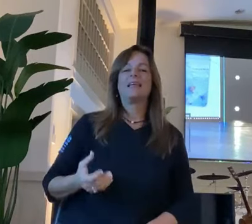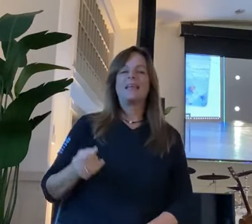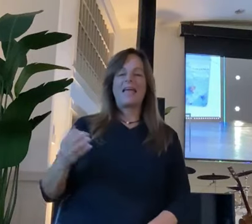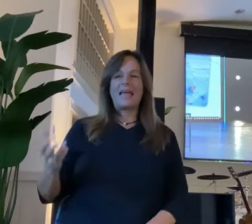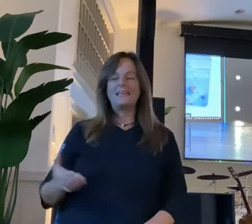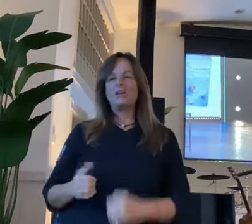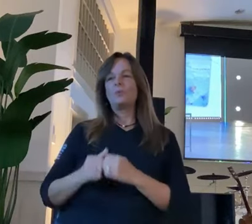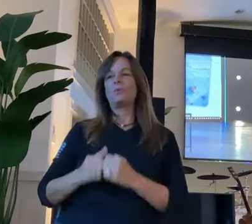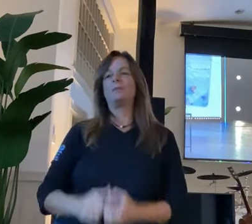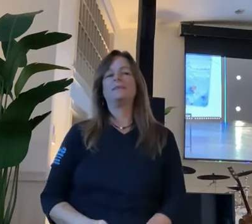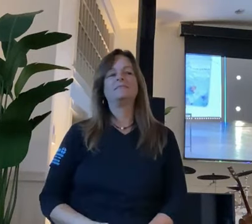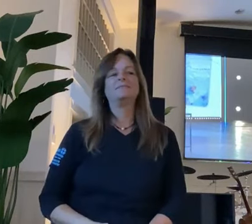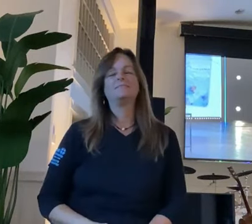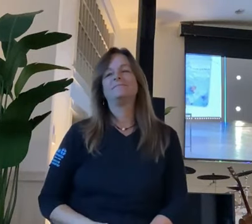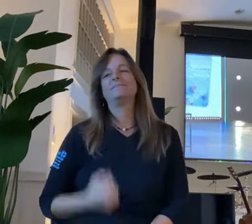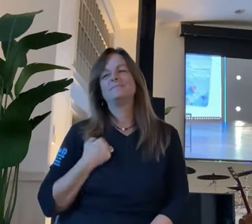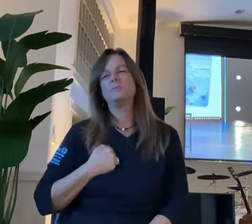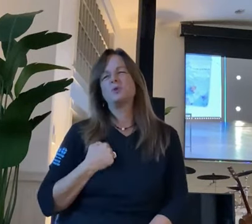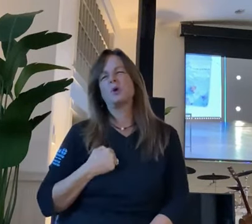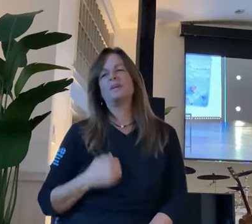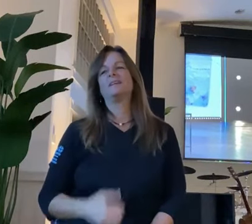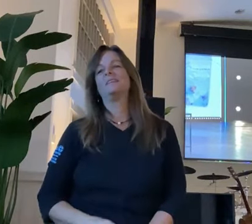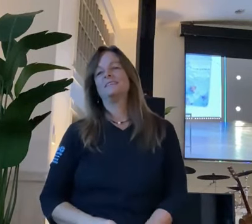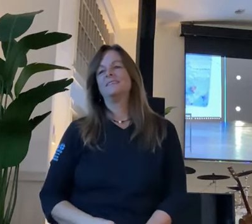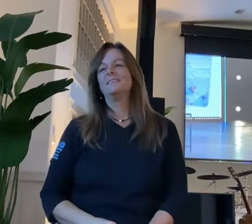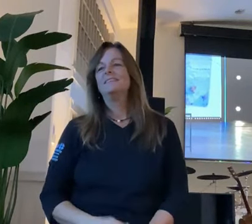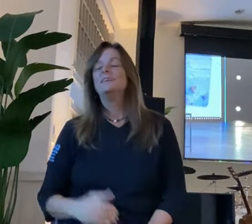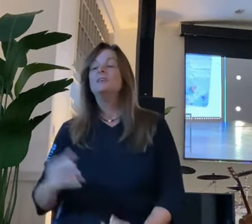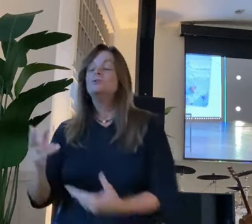me. Hulu is not going to make you holy.